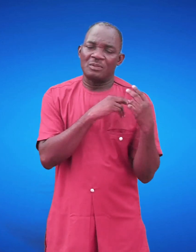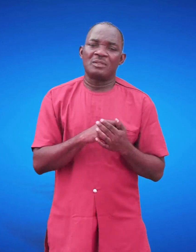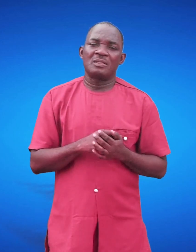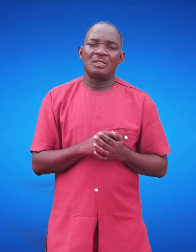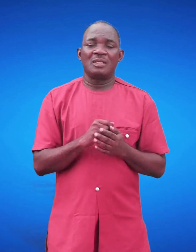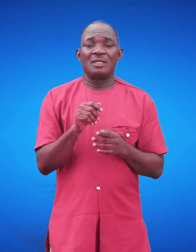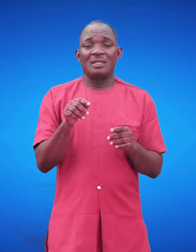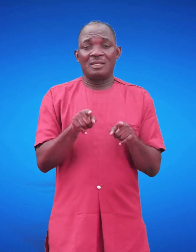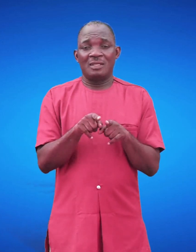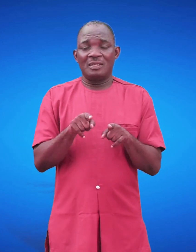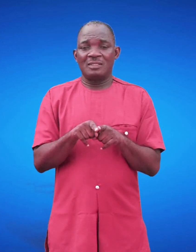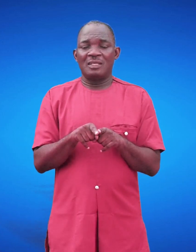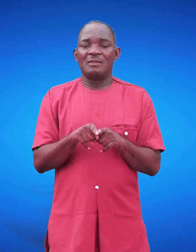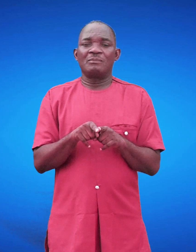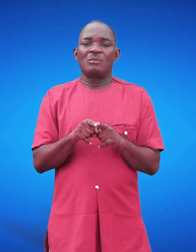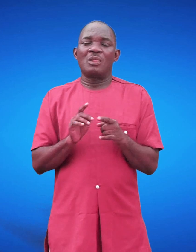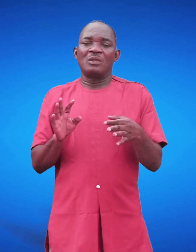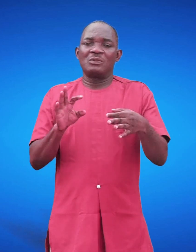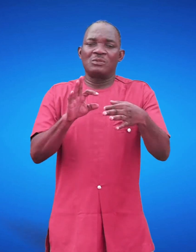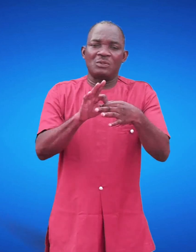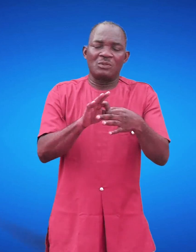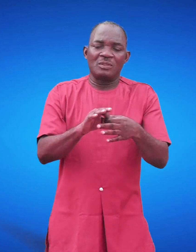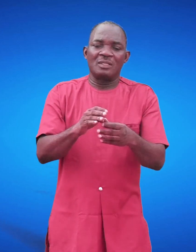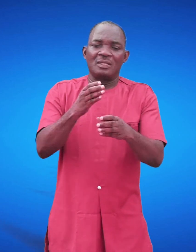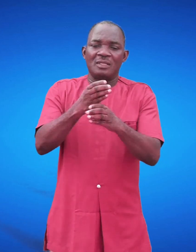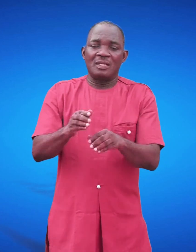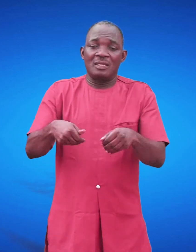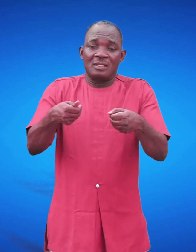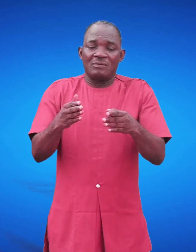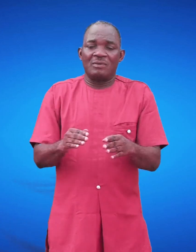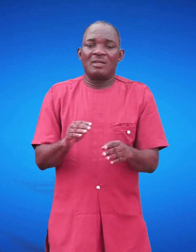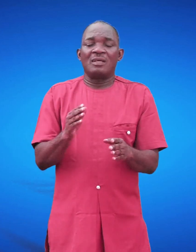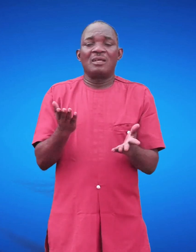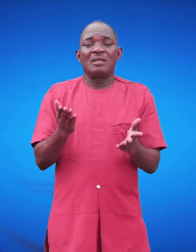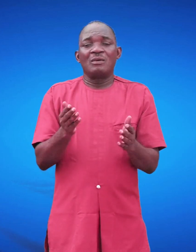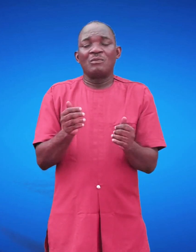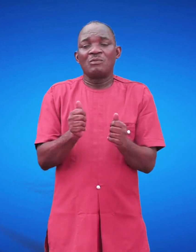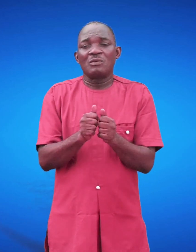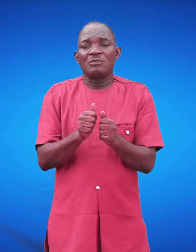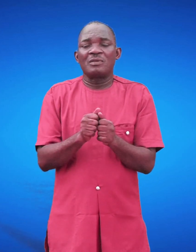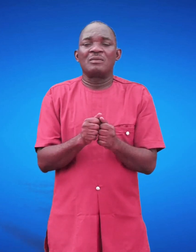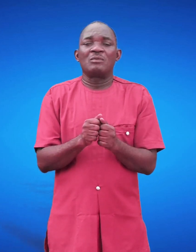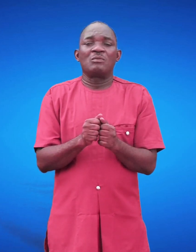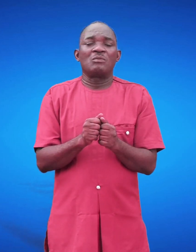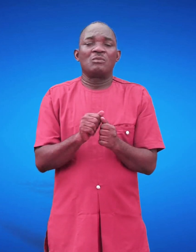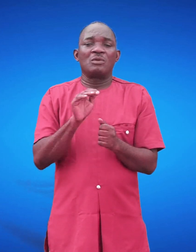as a joint caregiver in respect of the program.